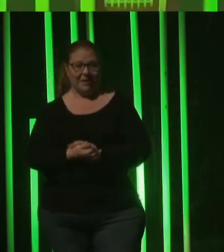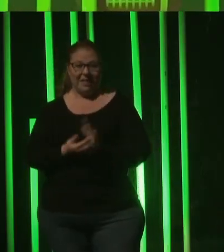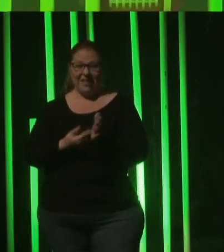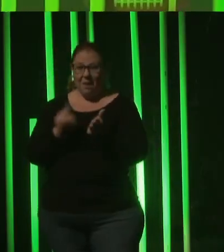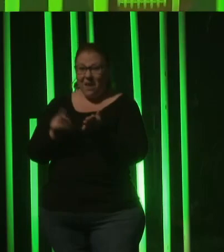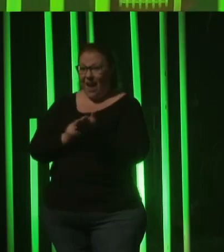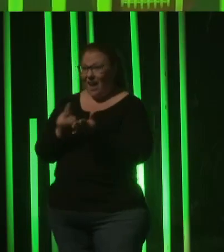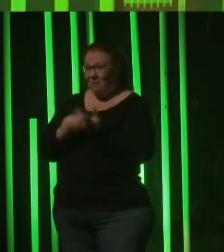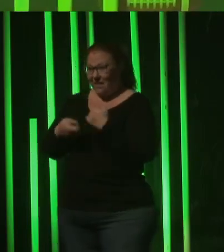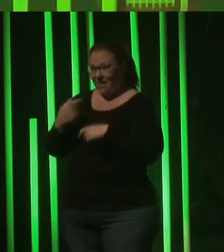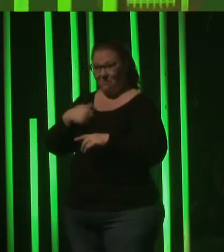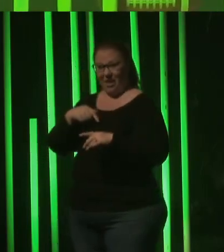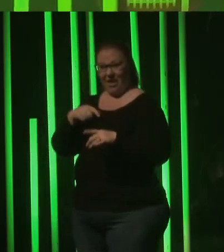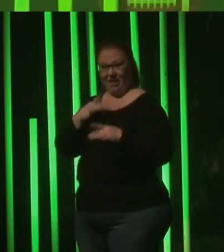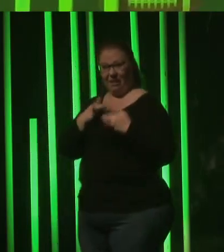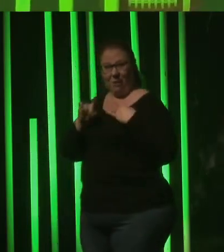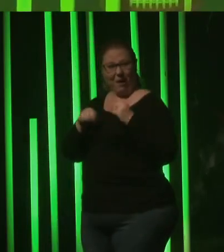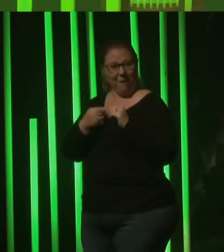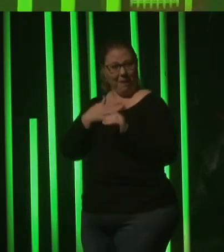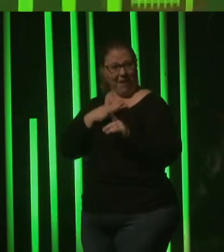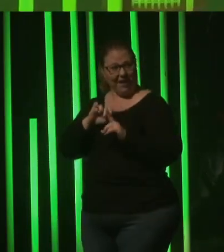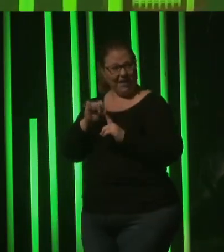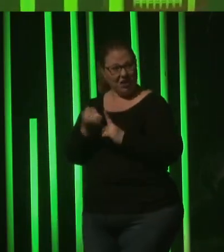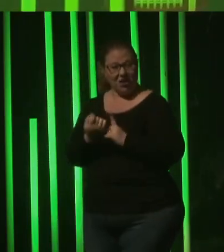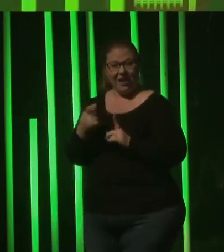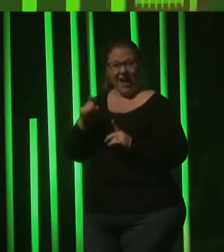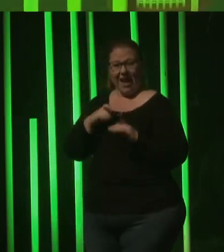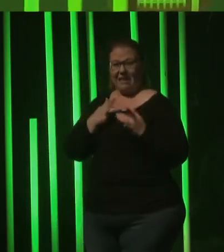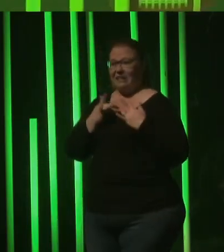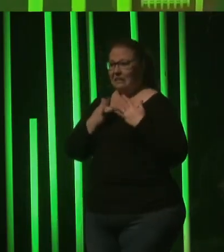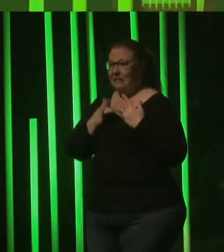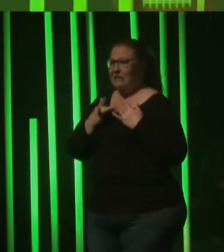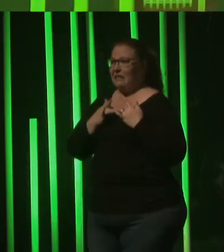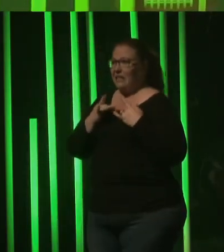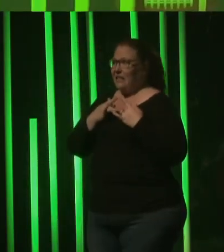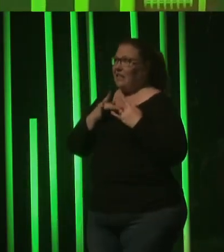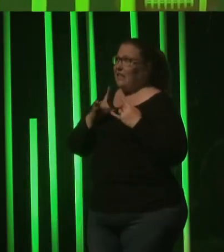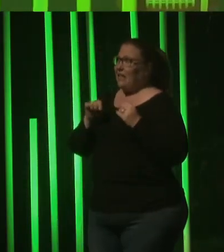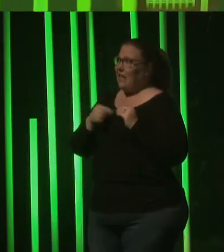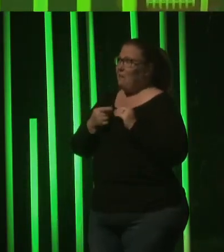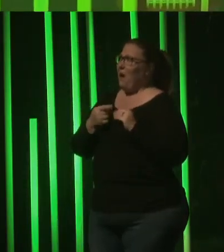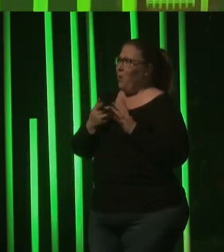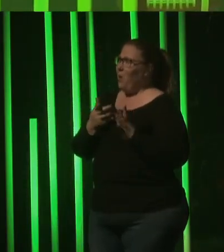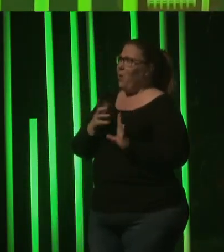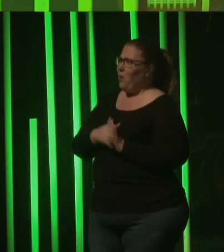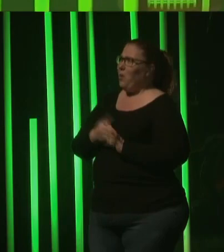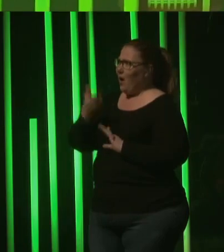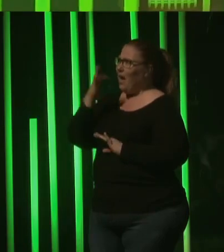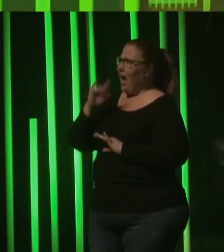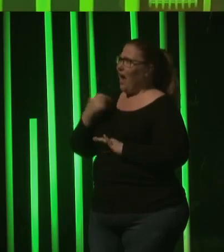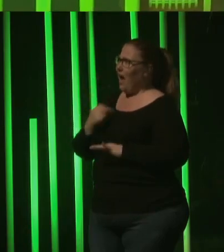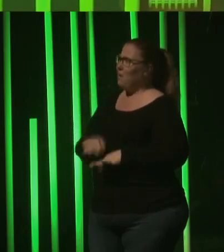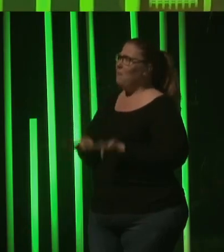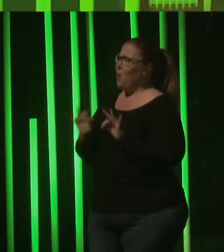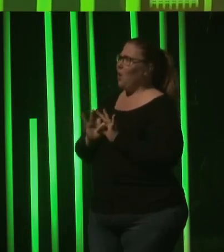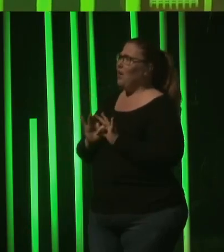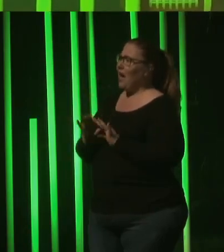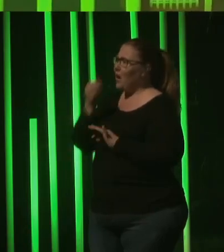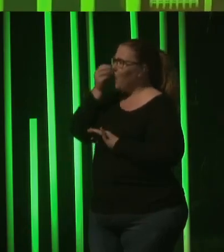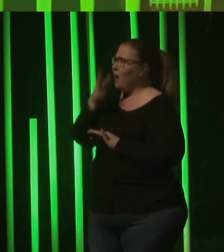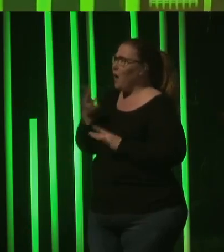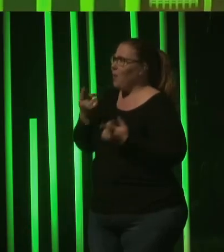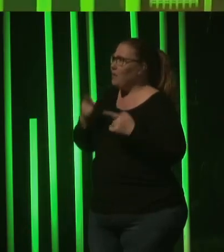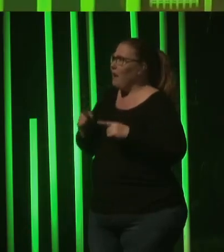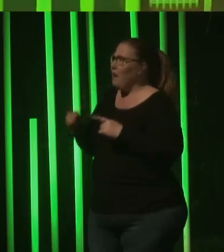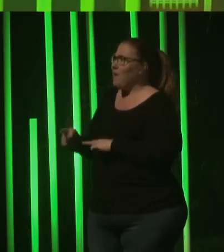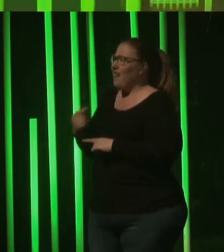while, instead of me worrying about my condition, I gotta think about, God, I'm somebody. And I don't care what I'm going through,